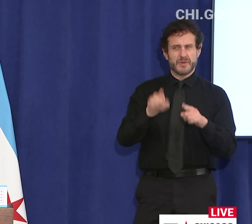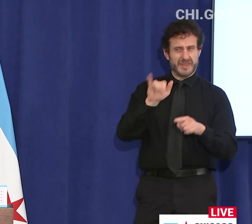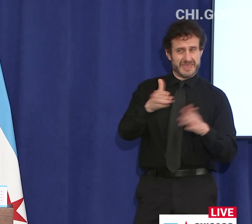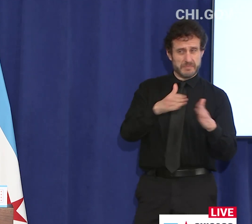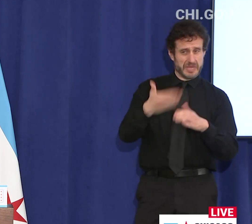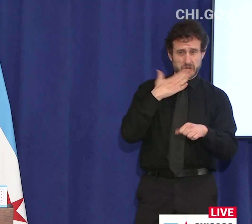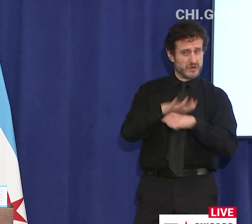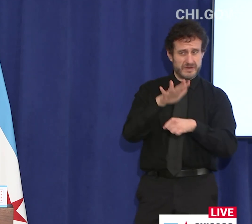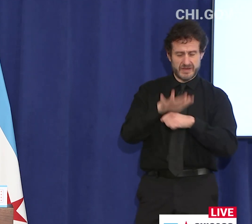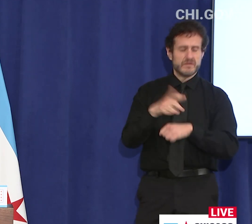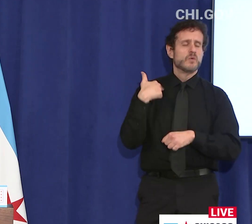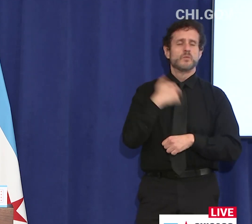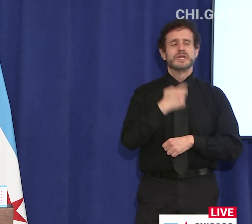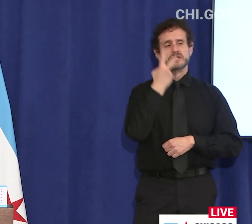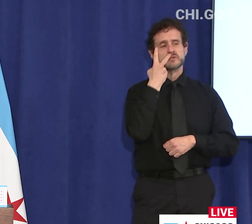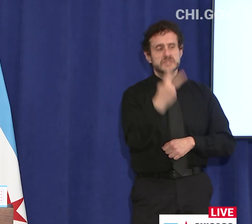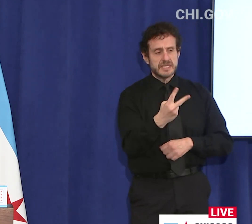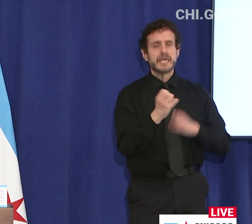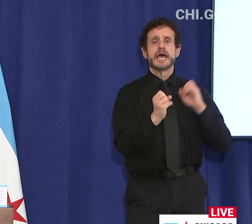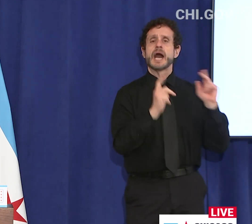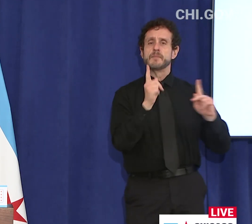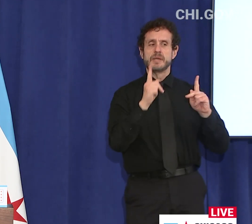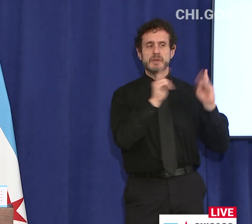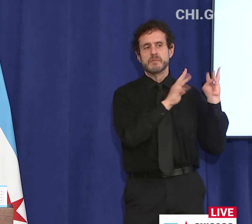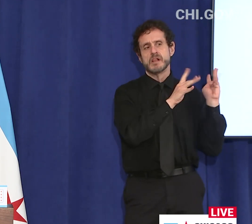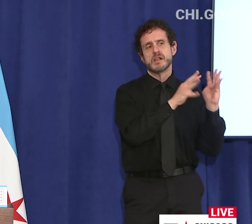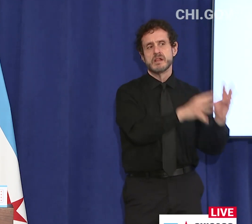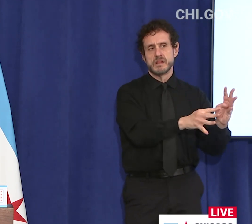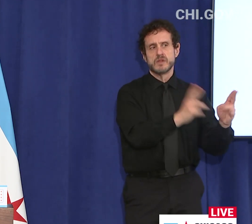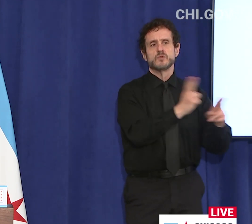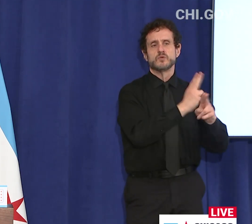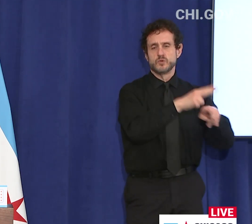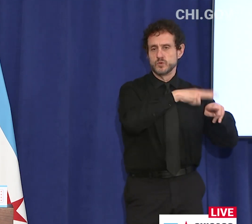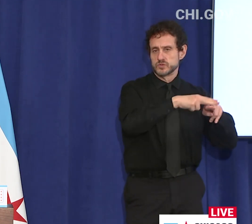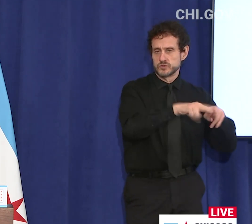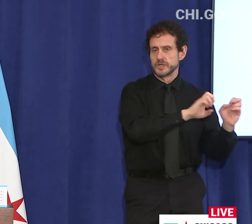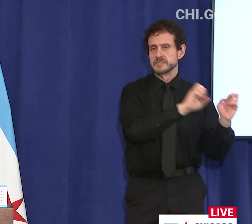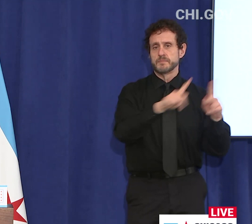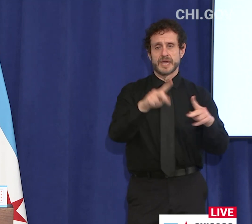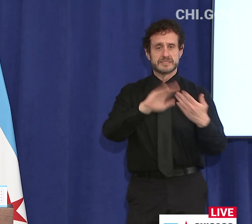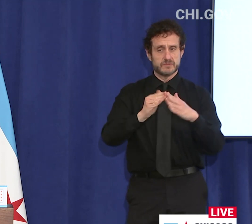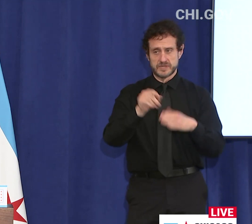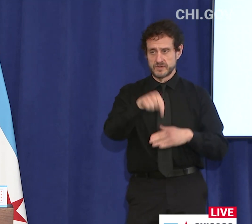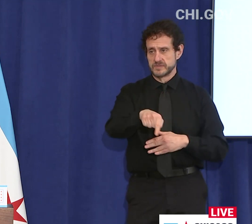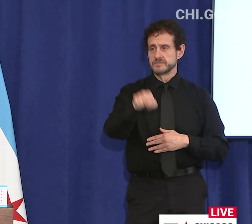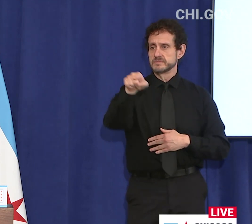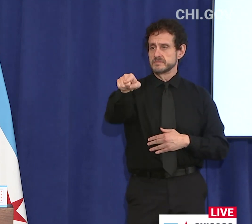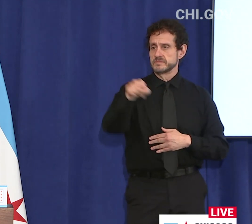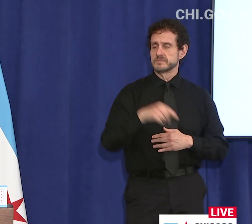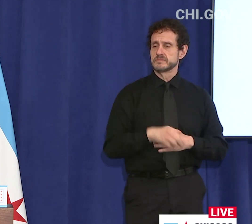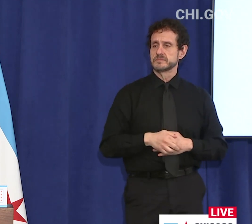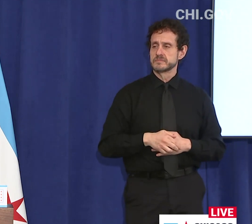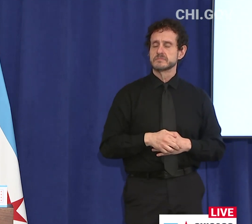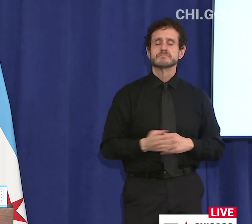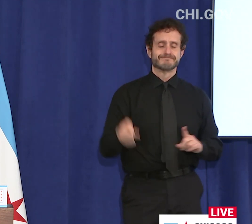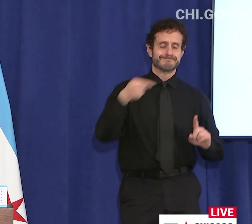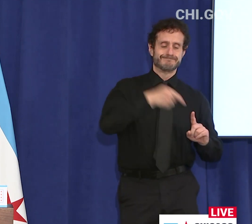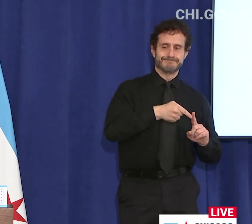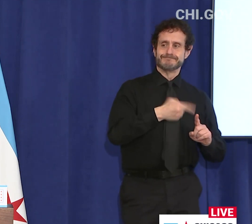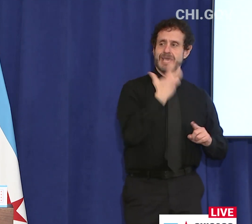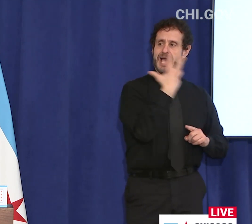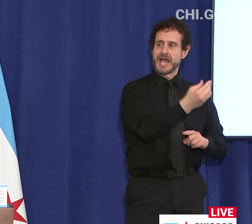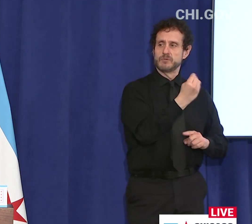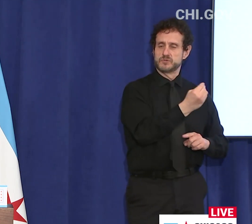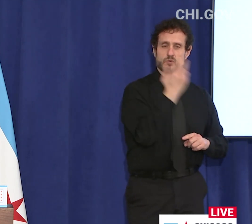see what the cadence of people coming back downtown to work is like. And back to that outdoor dining, are